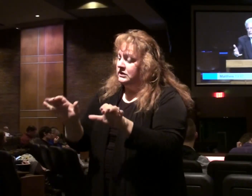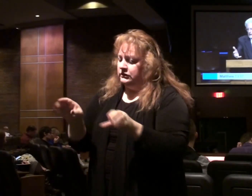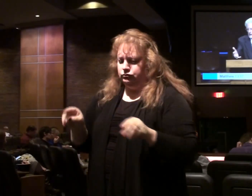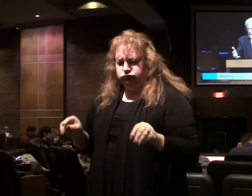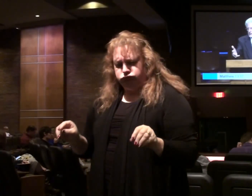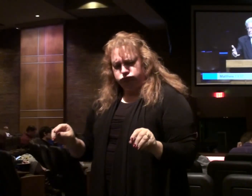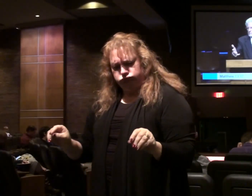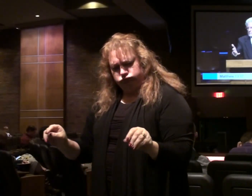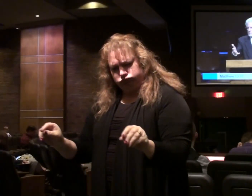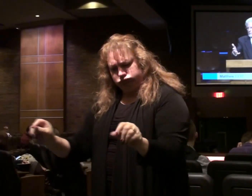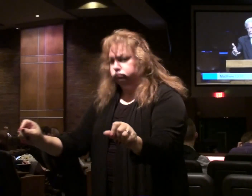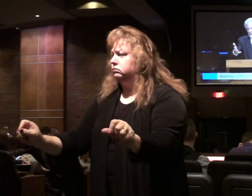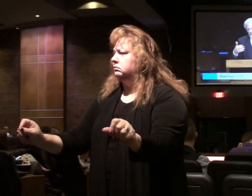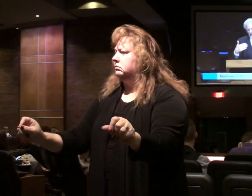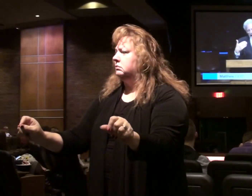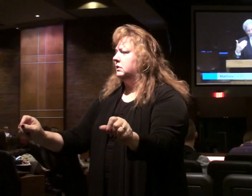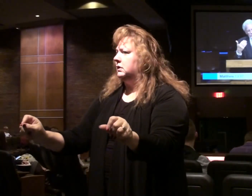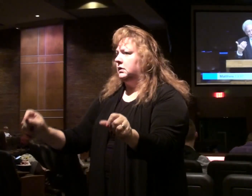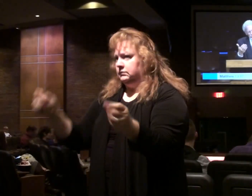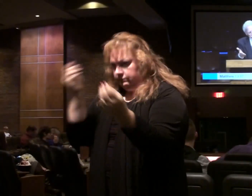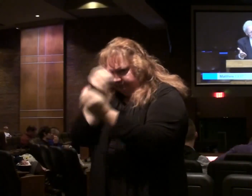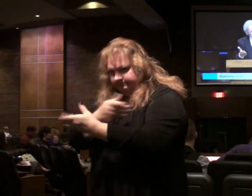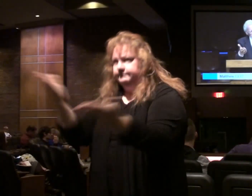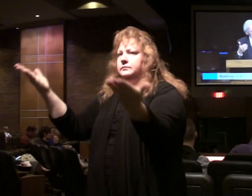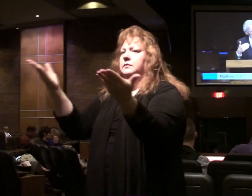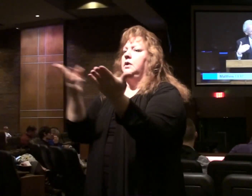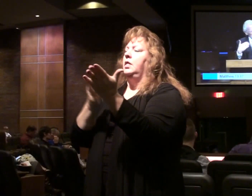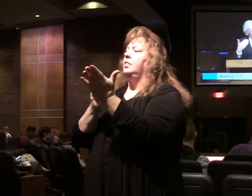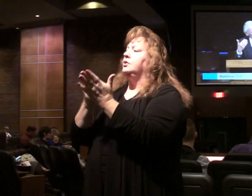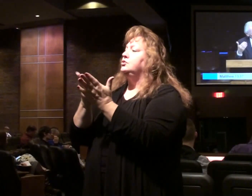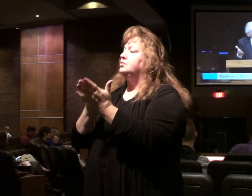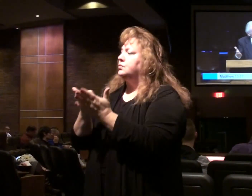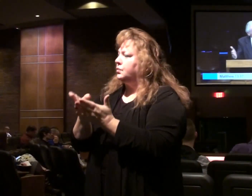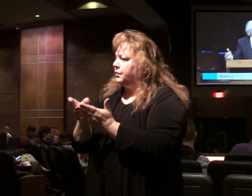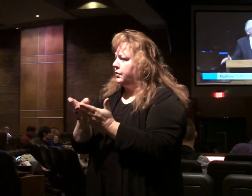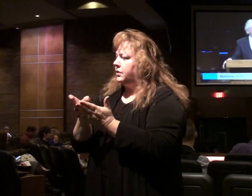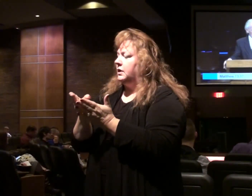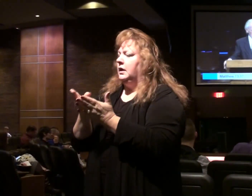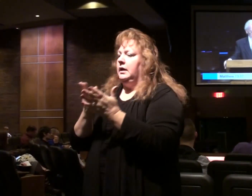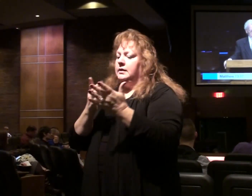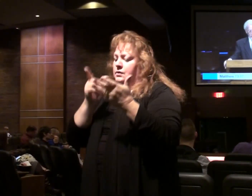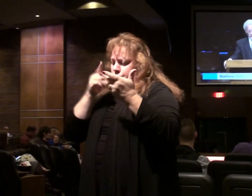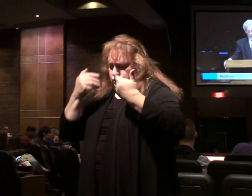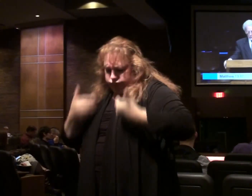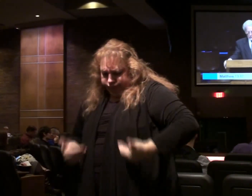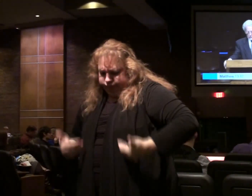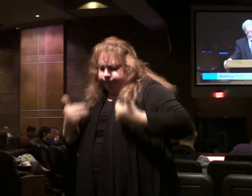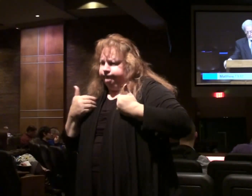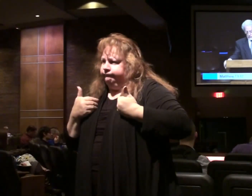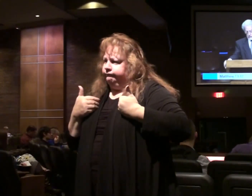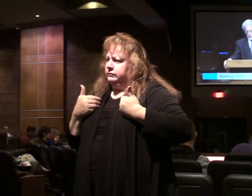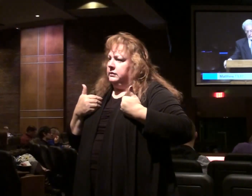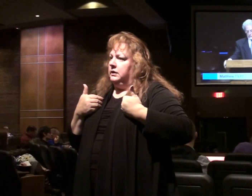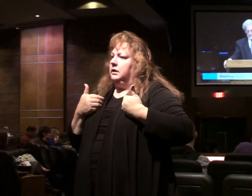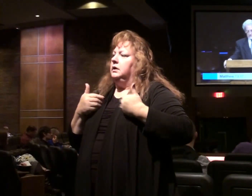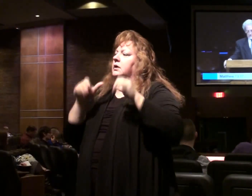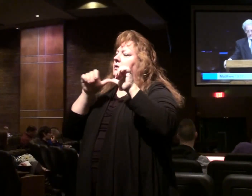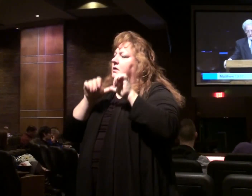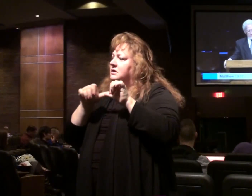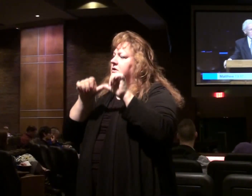sowing seed, giving out the truth of the gospel and the truth concerning himself, will